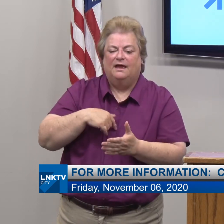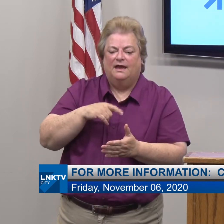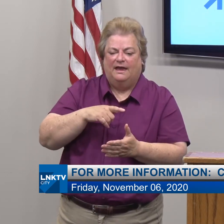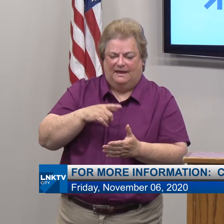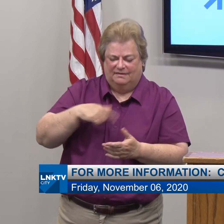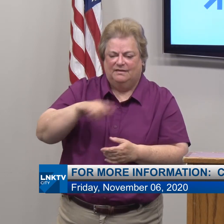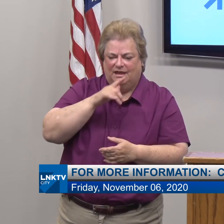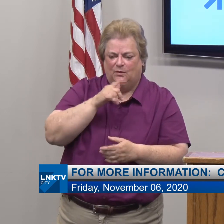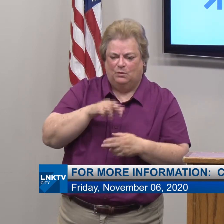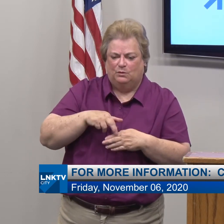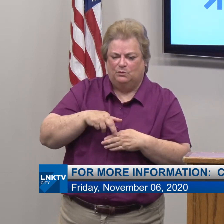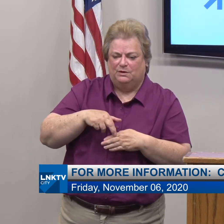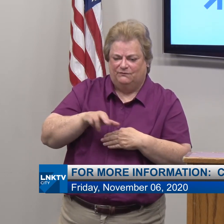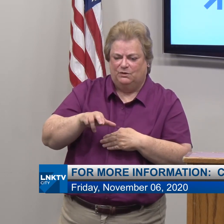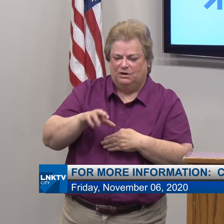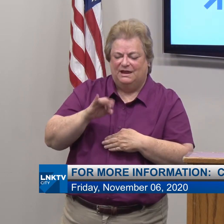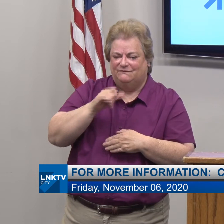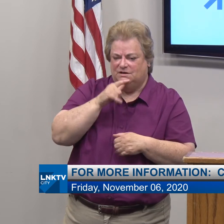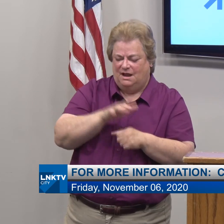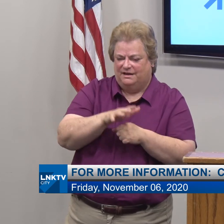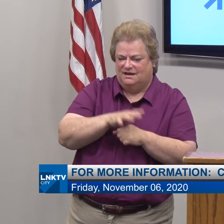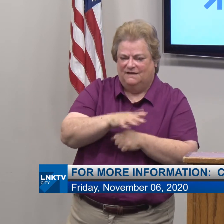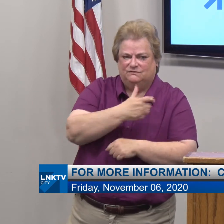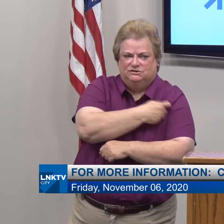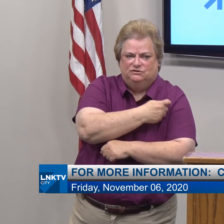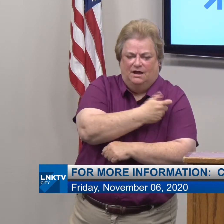if they're having a vaccine shortage also.